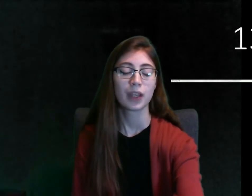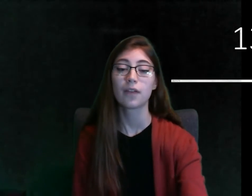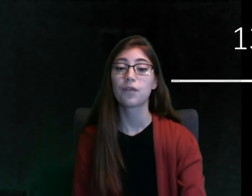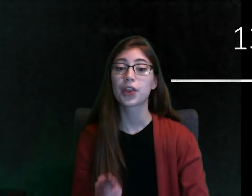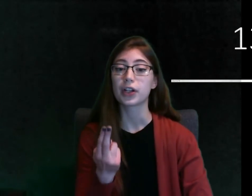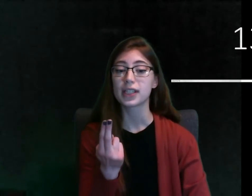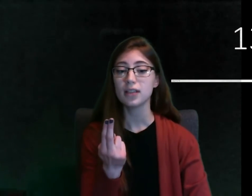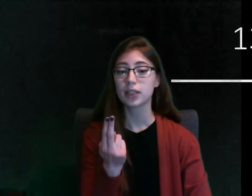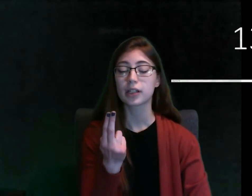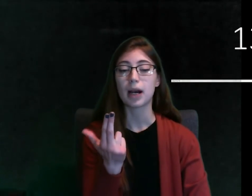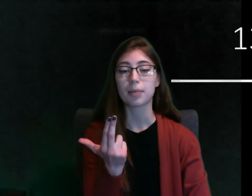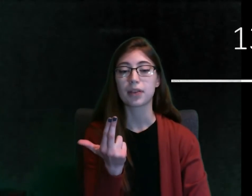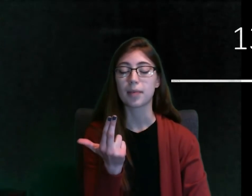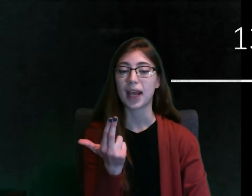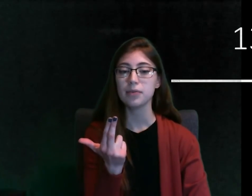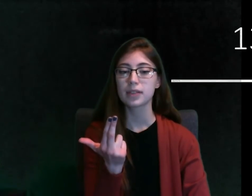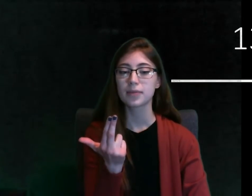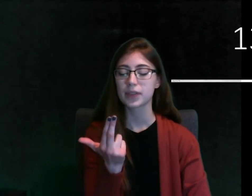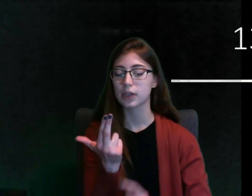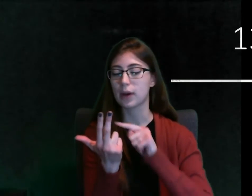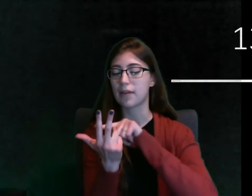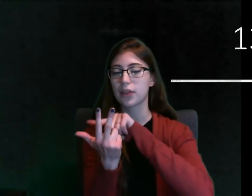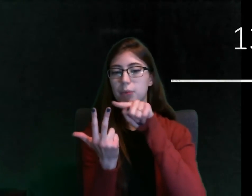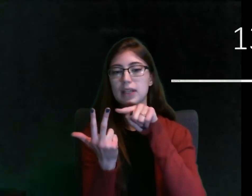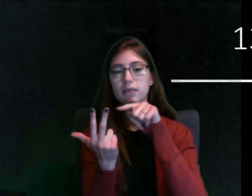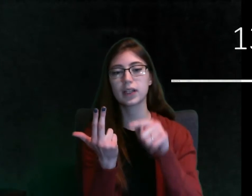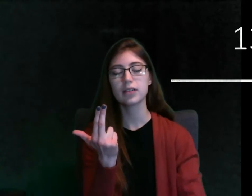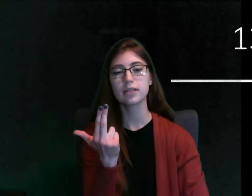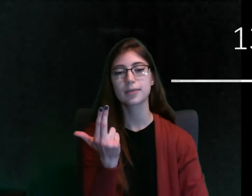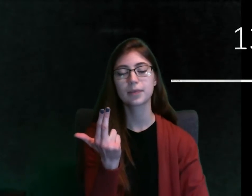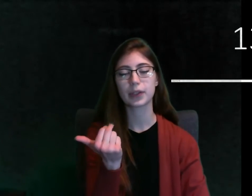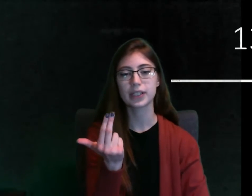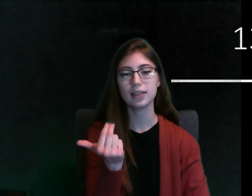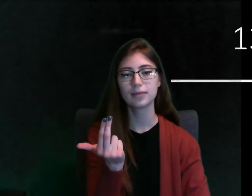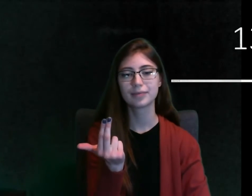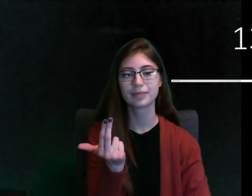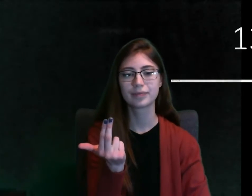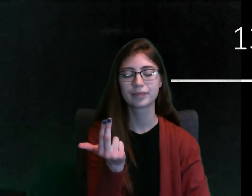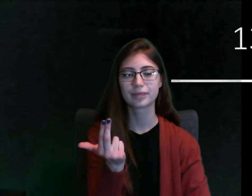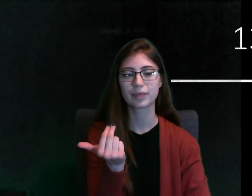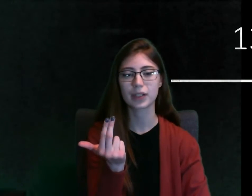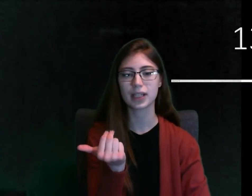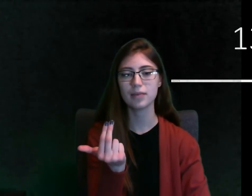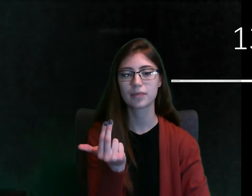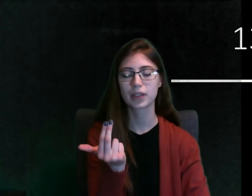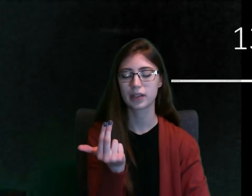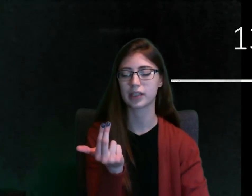For 13, you're going to pop your thumb out, so you have 3 fingers. 13. 13. Just